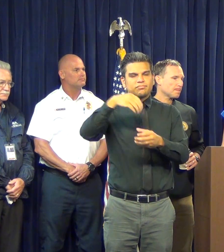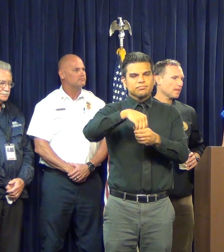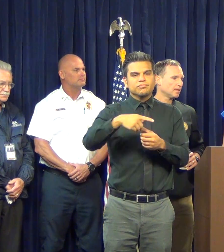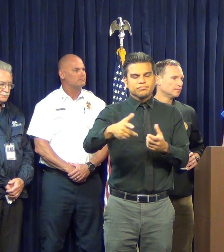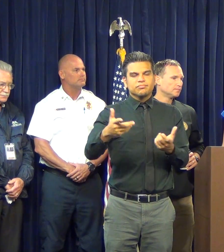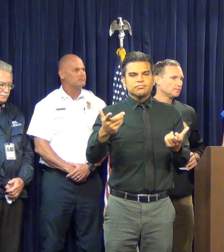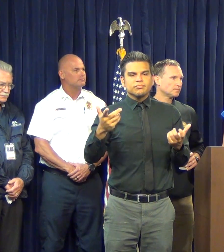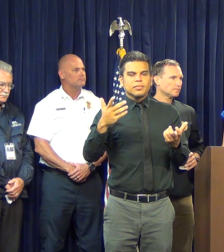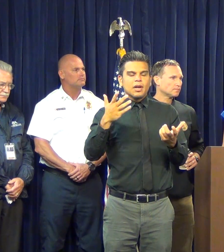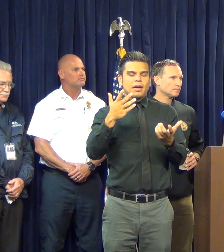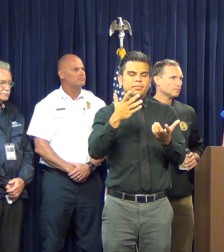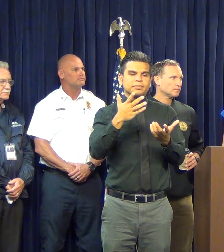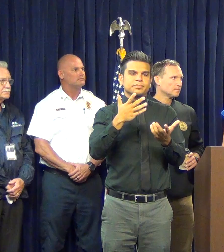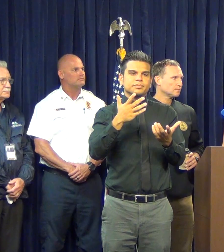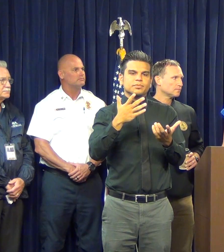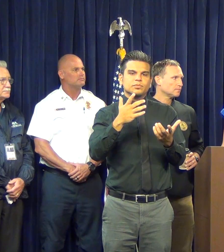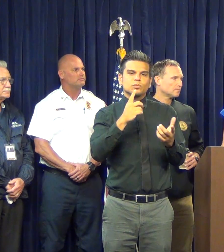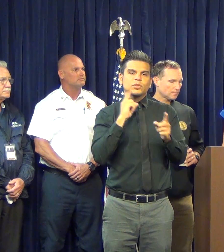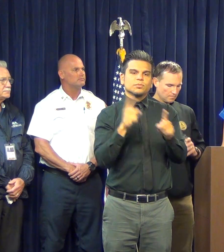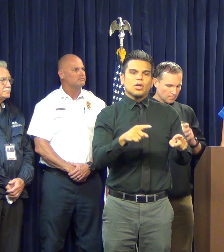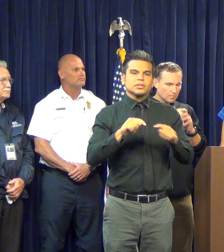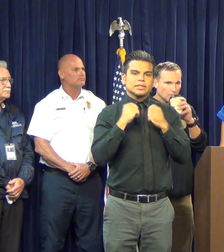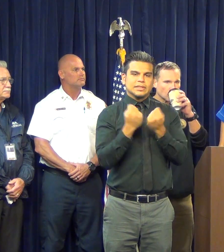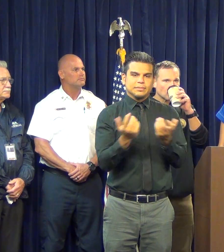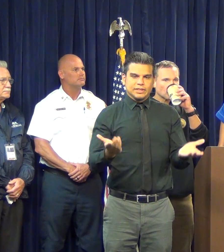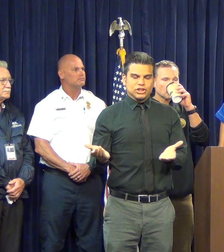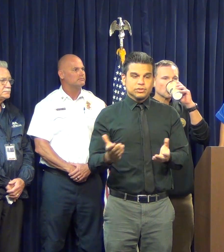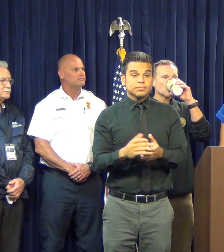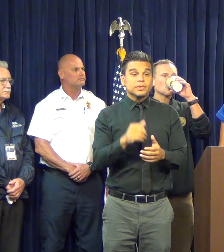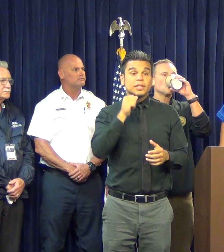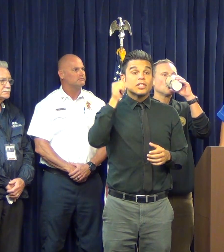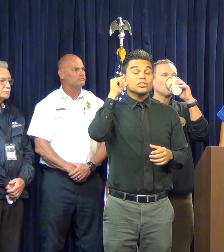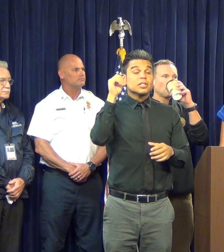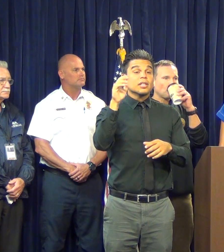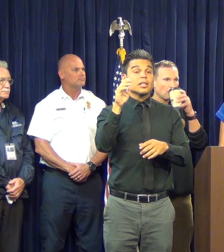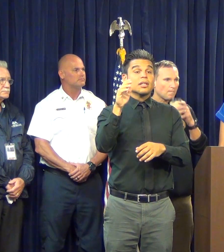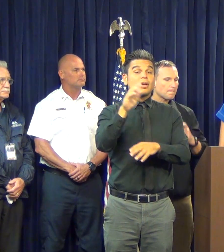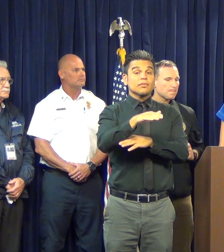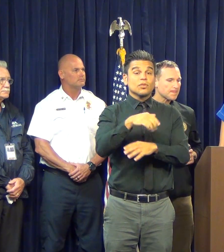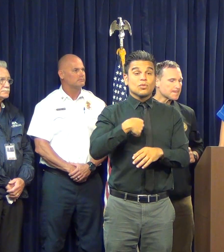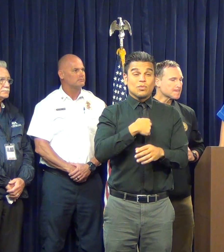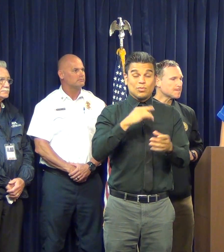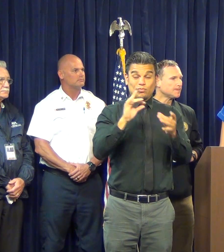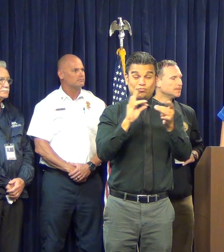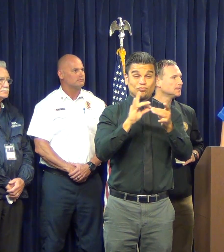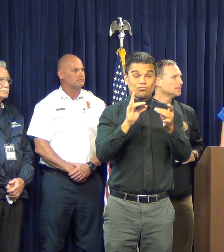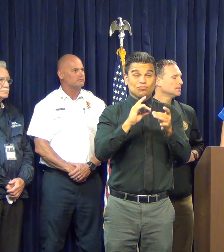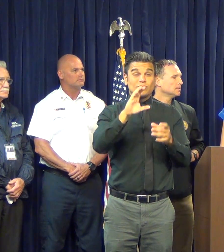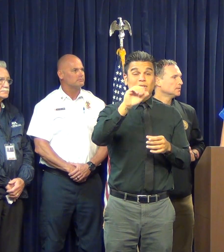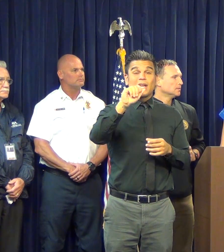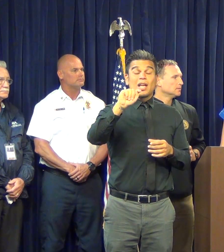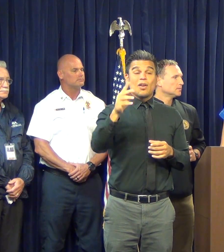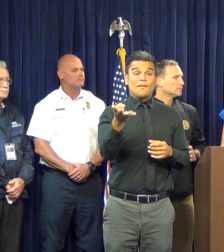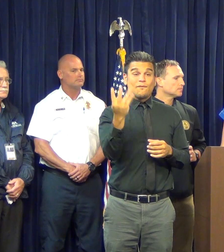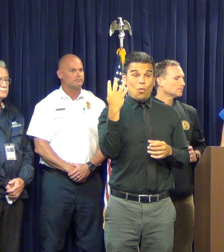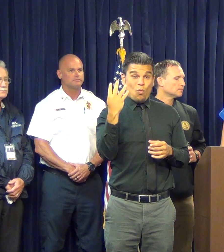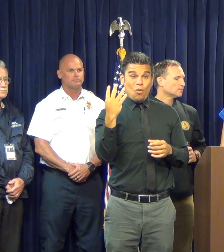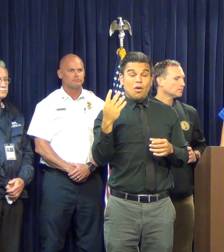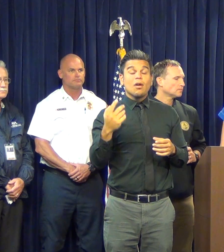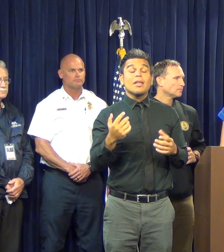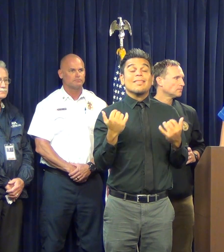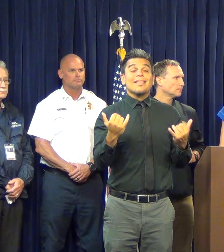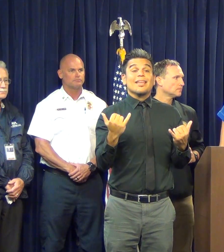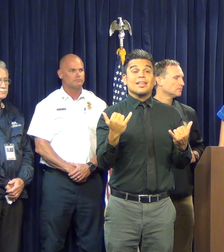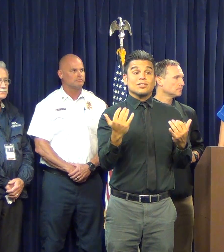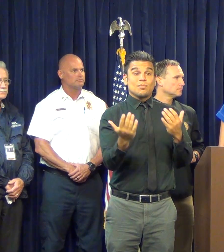Center for Hurricane Matthew. Yesterday afternoon, we were talking about a Category 4 storm potentially offshore of our coast. This morning, we're